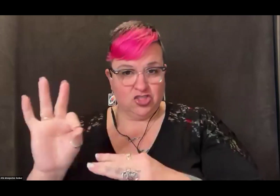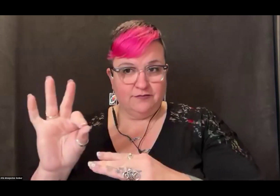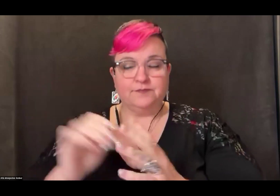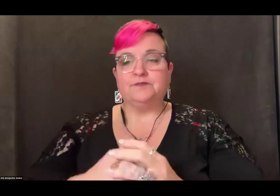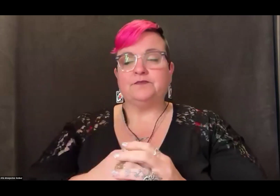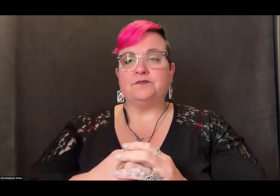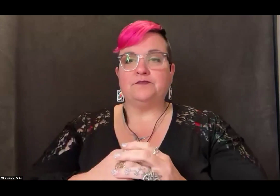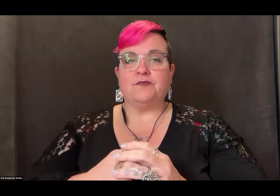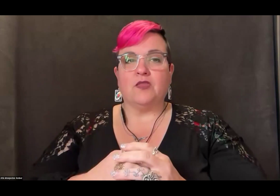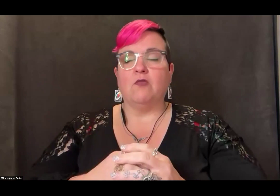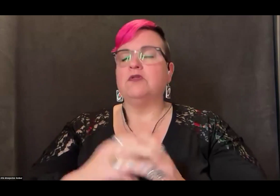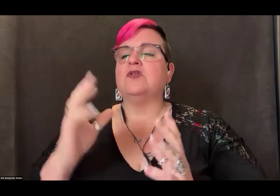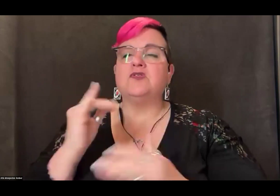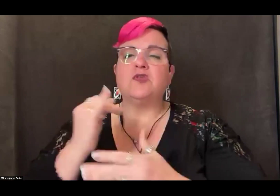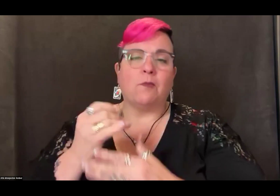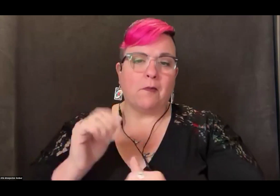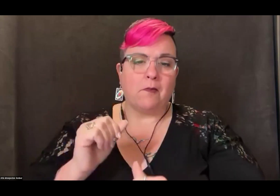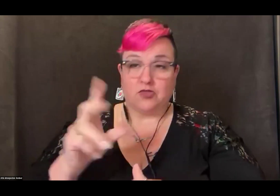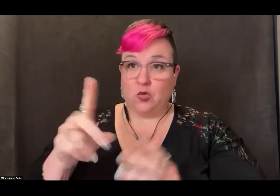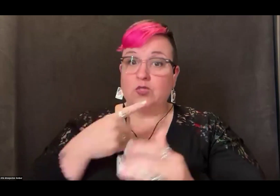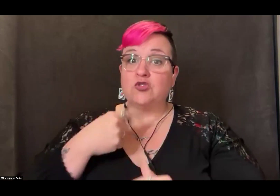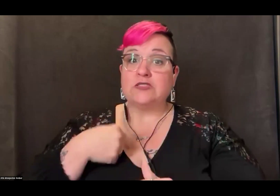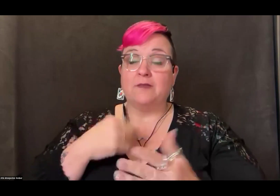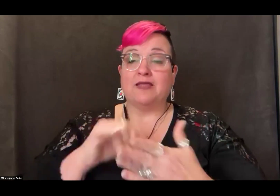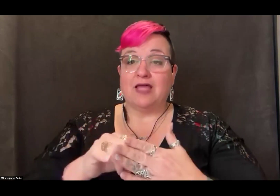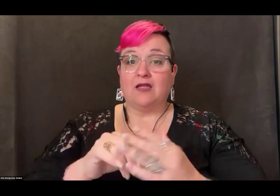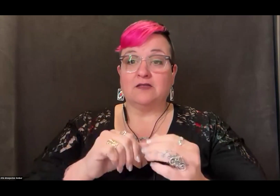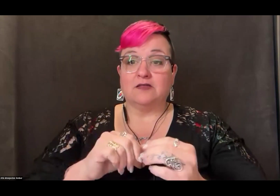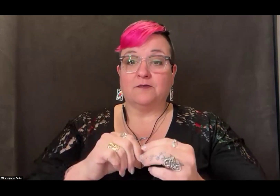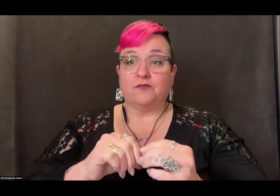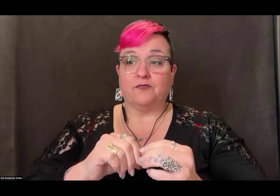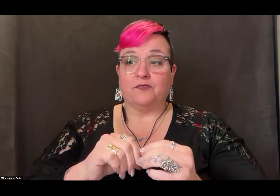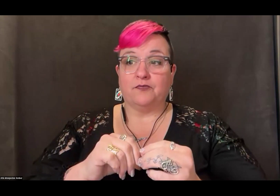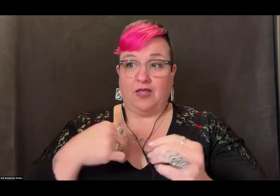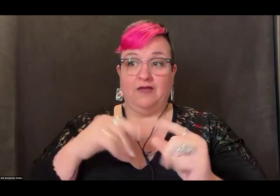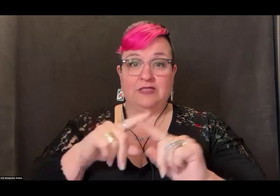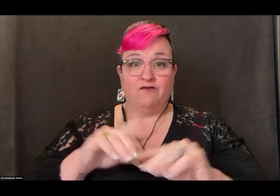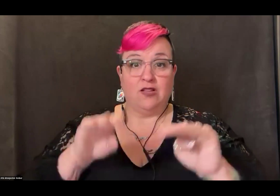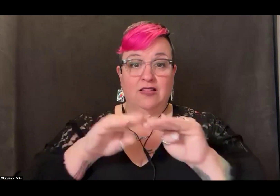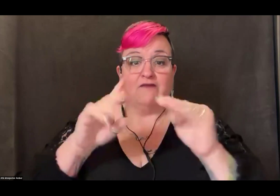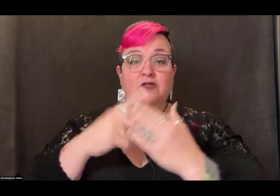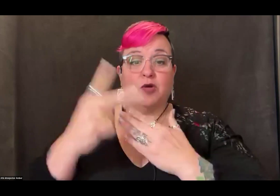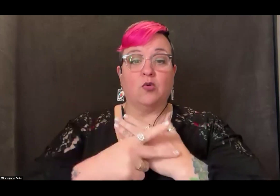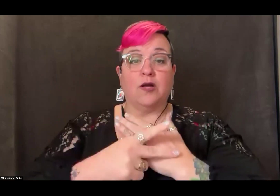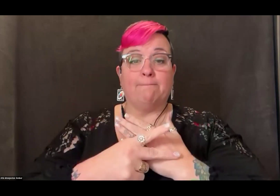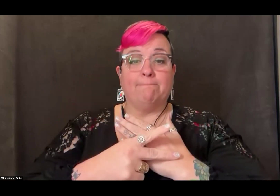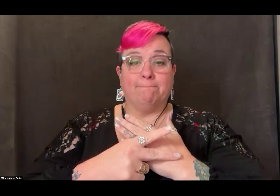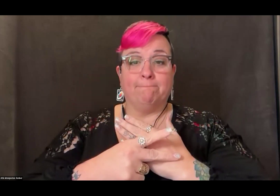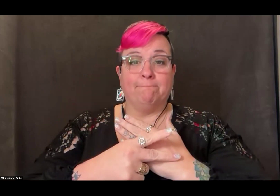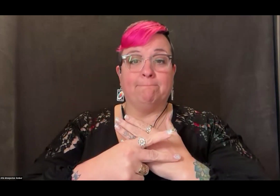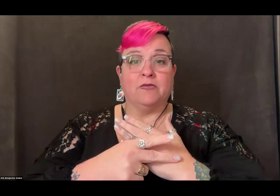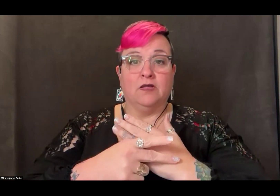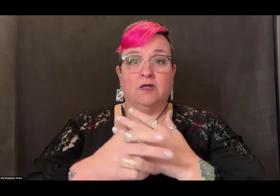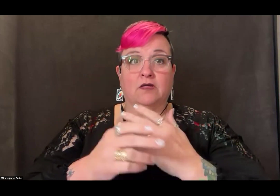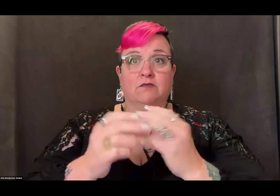And so that's a pure. So go ahead. What you're saying here, there's different level of programming sophistication. The